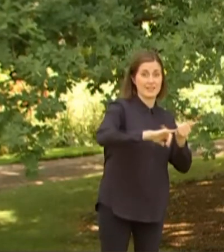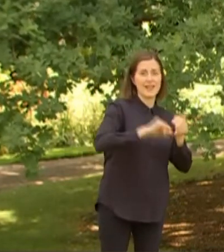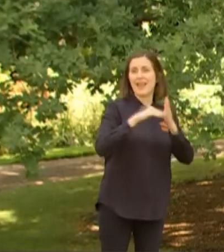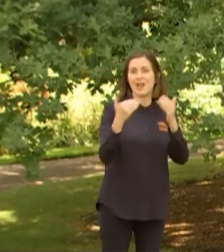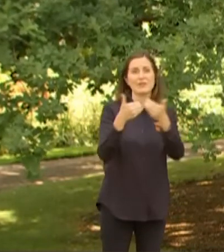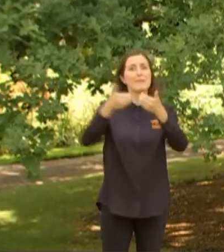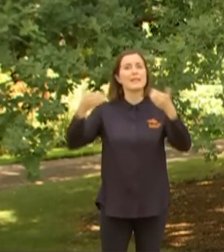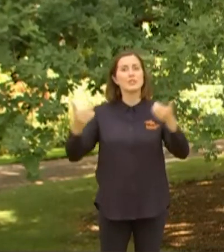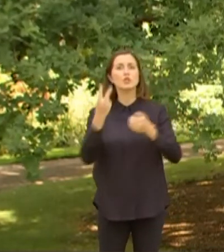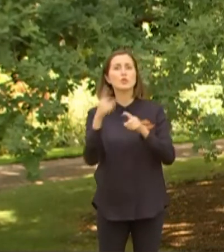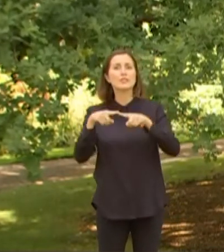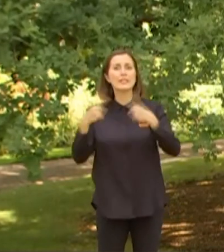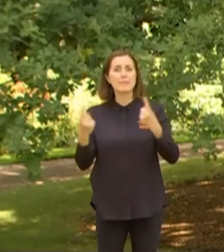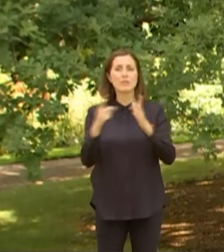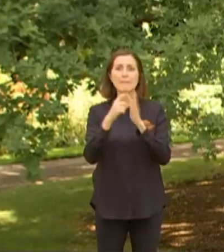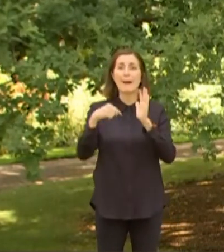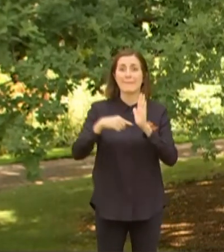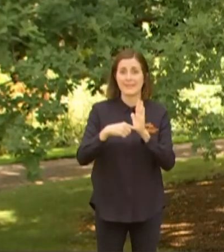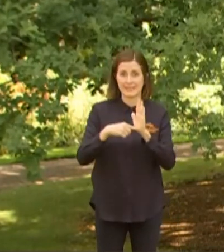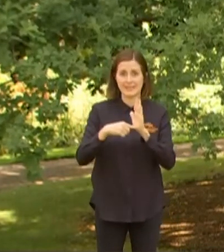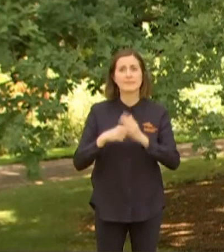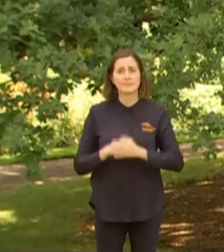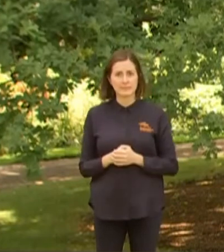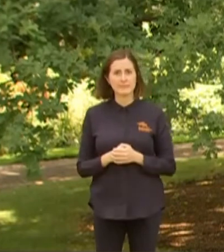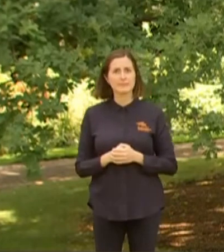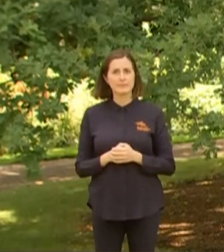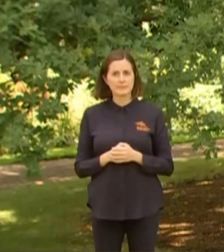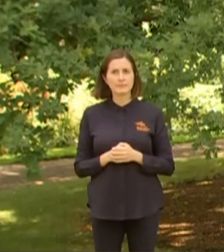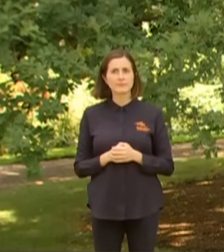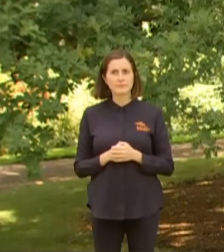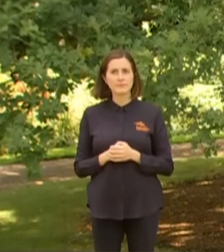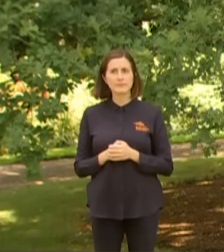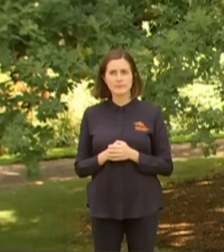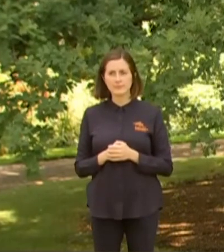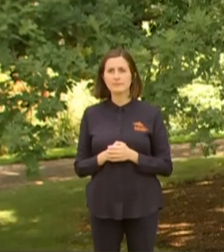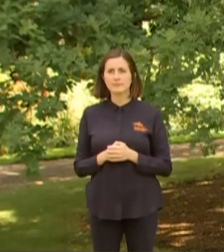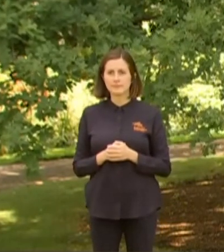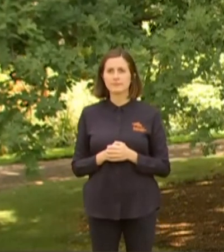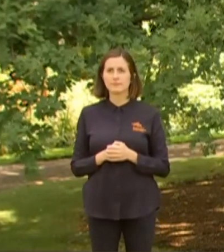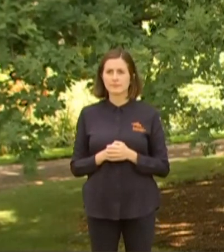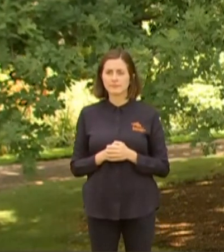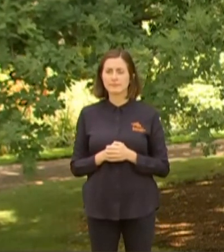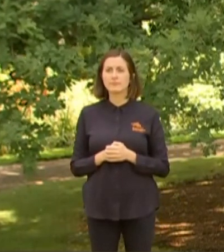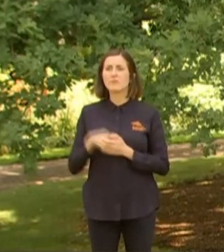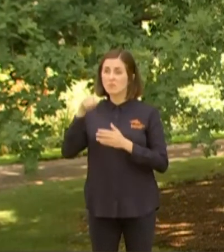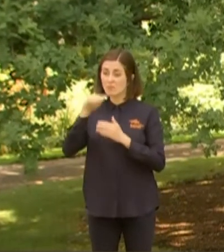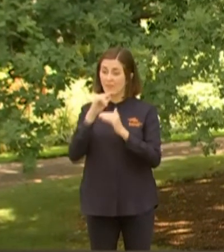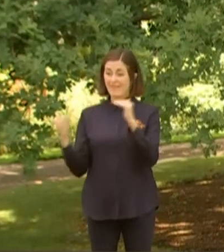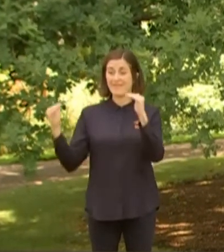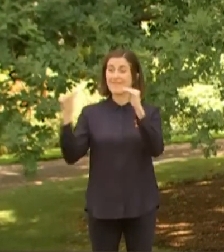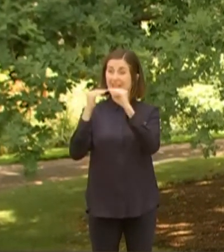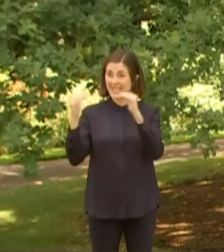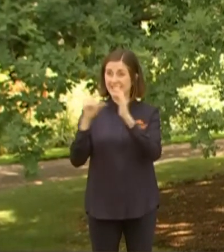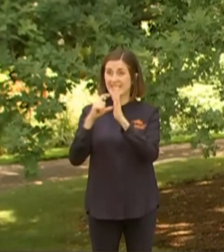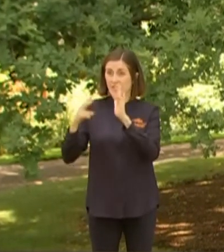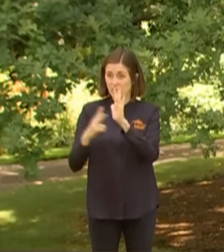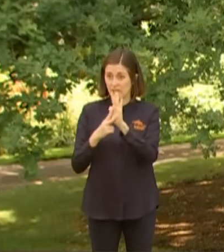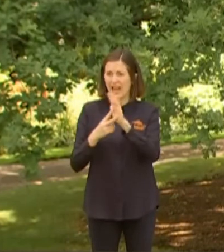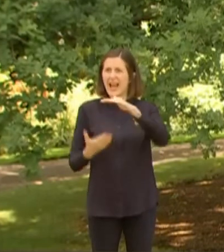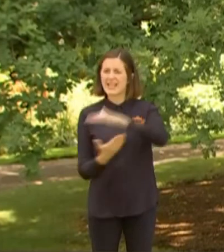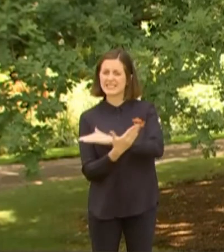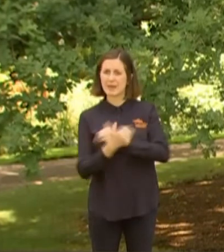and added to that will be current functions that are a feature of the Fairness Division of the Department of Premier and Cabinet.